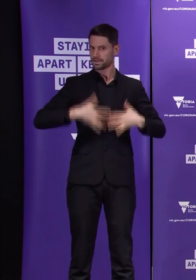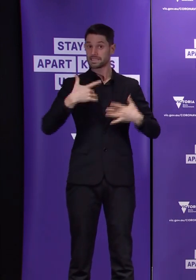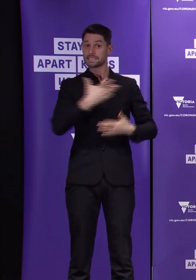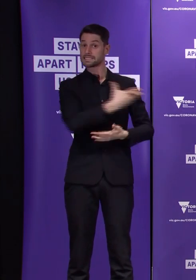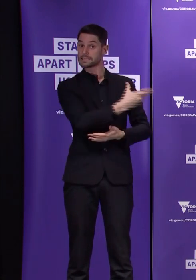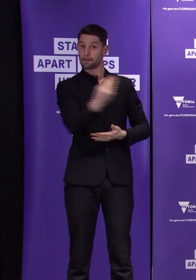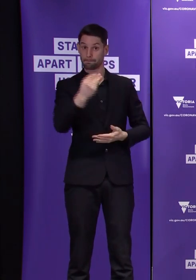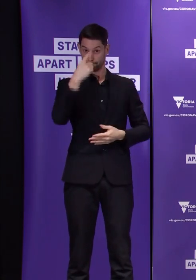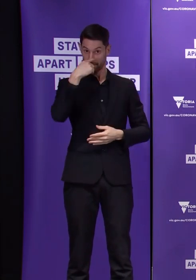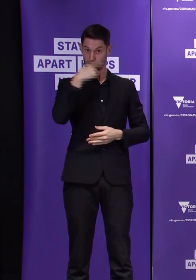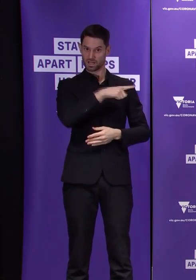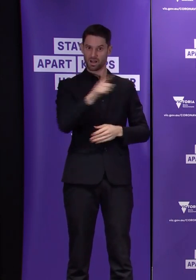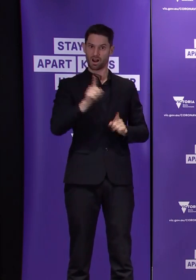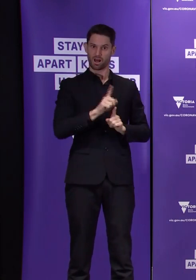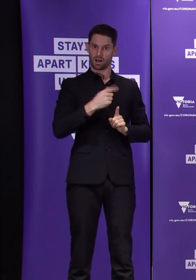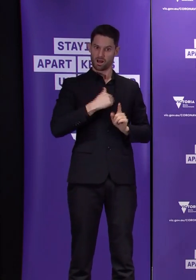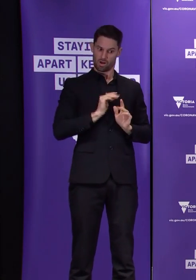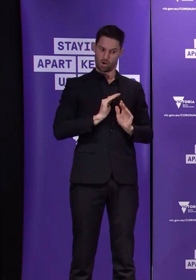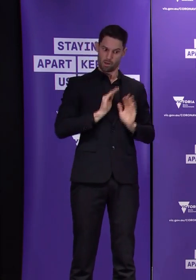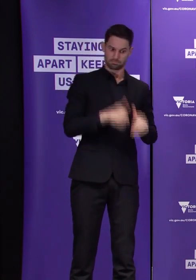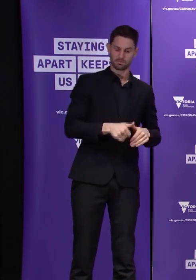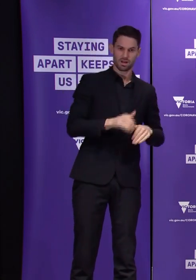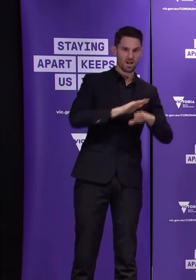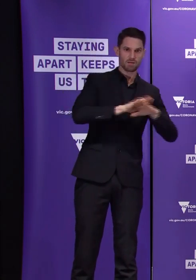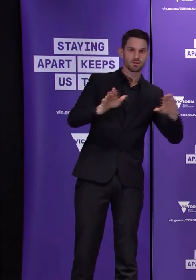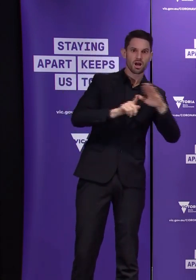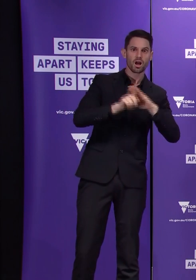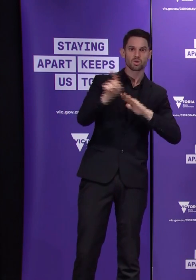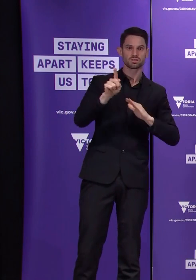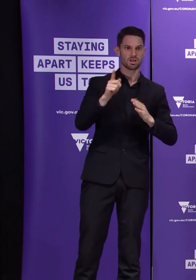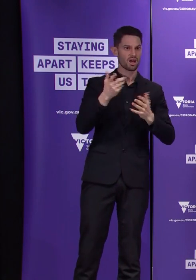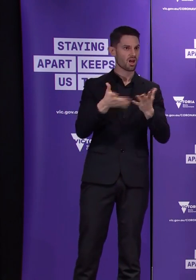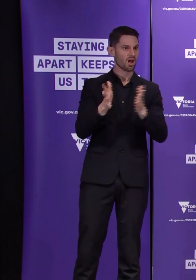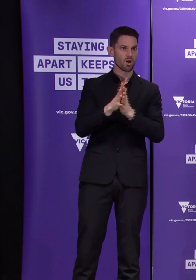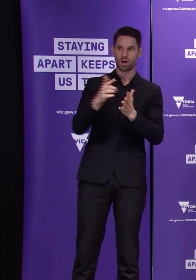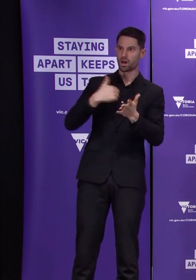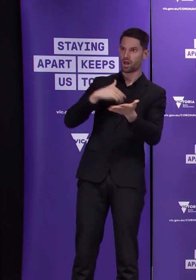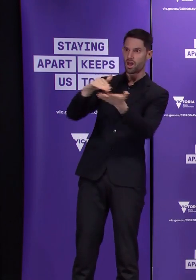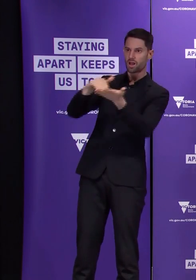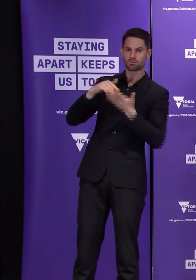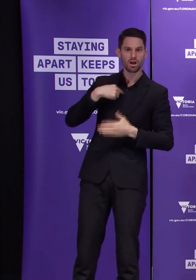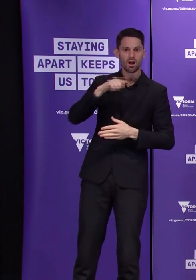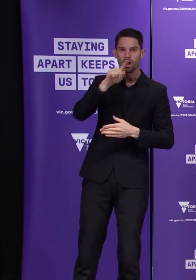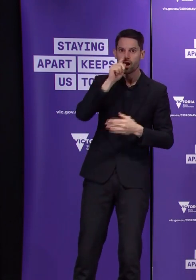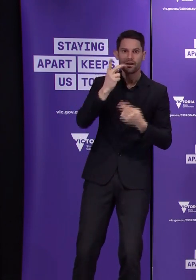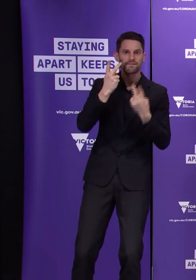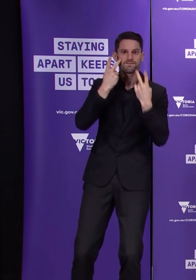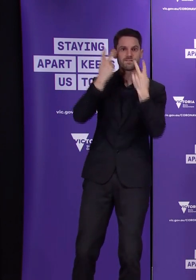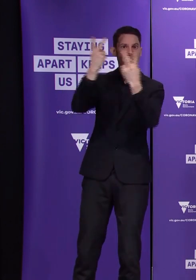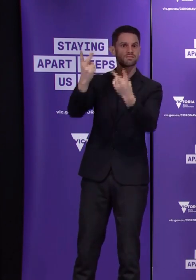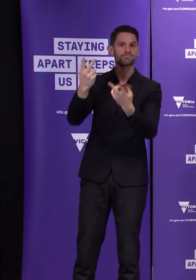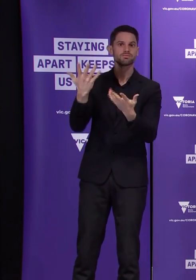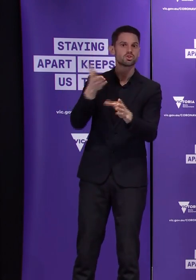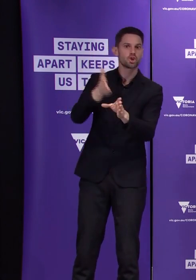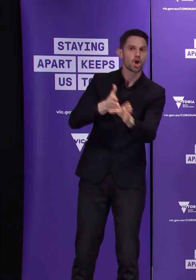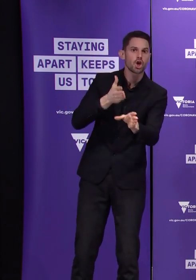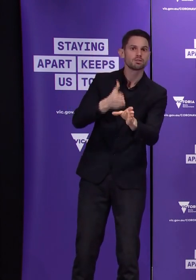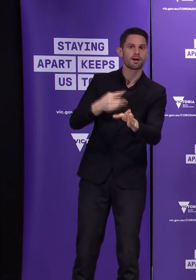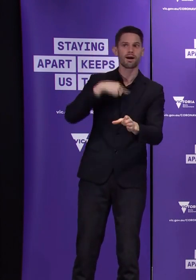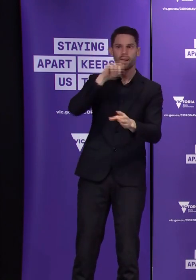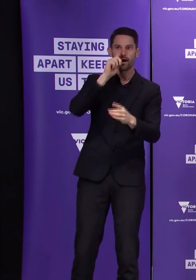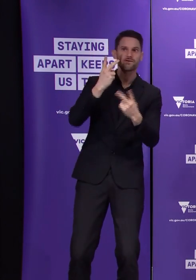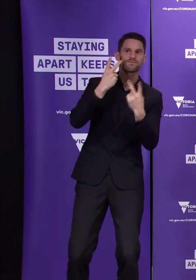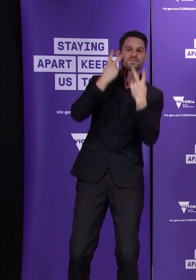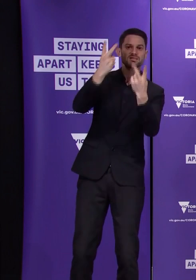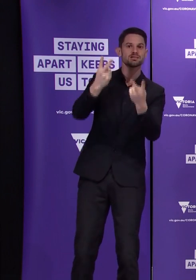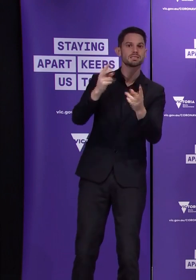help when you are confined to your home, which is part of what we're attempting to deal with in the previously